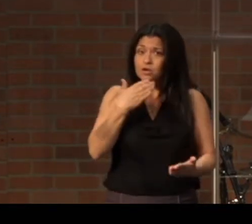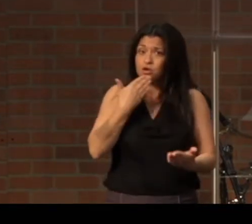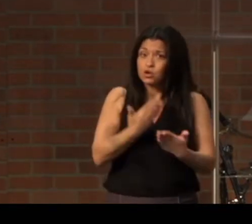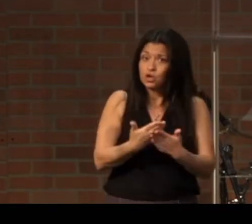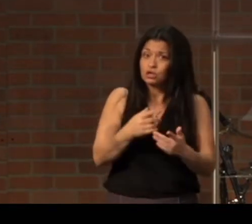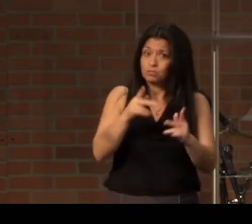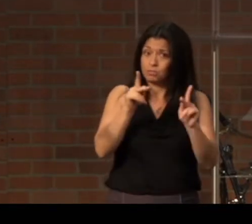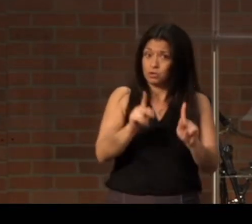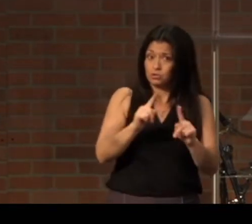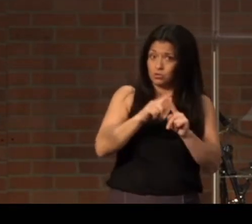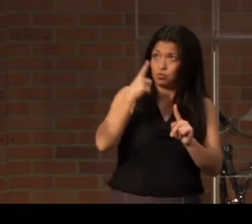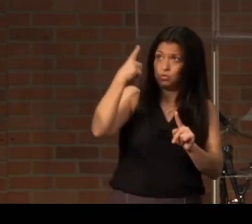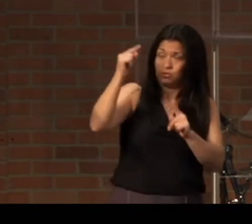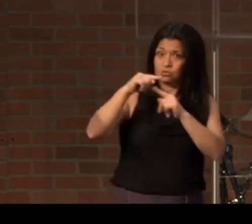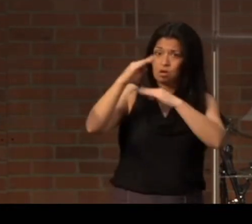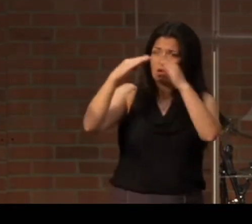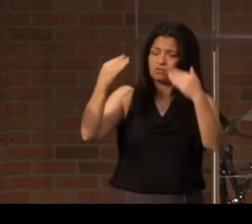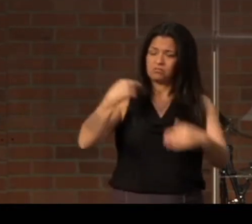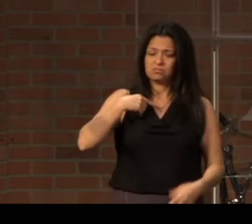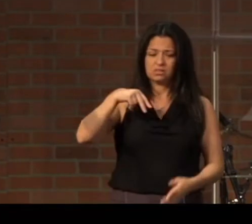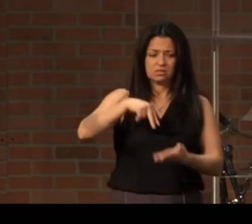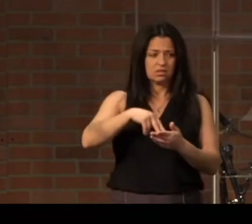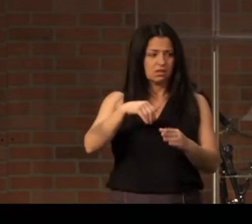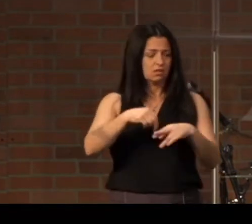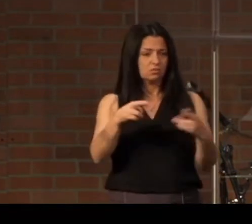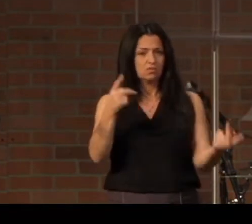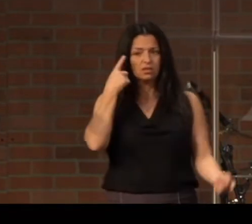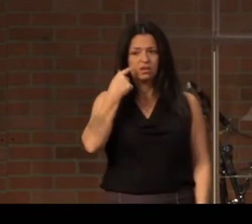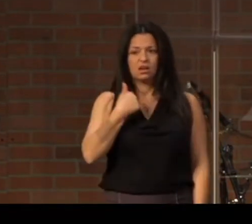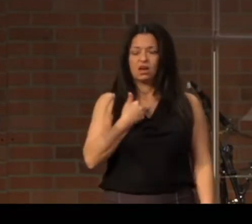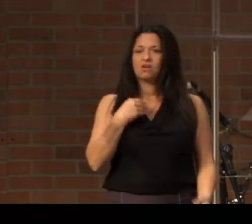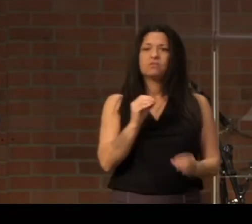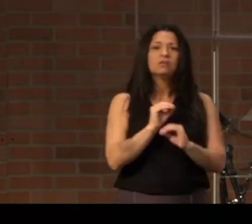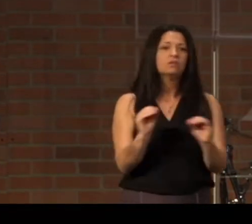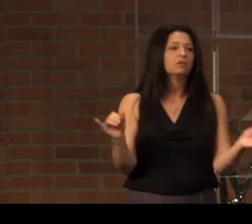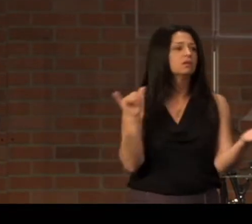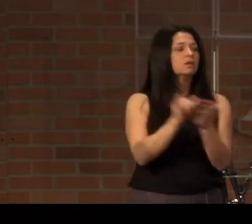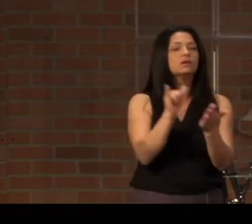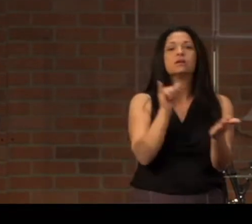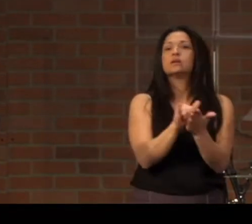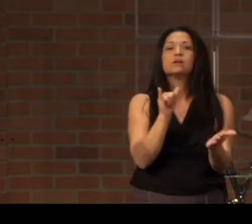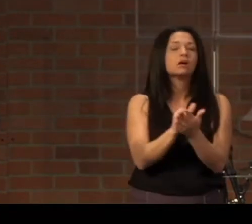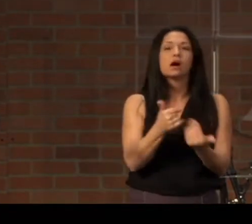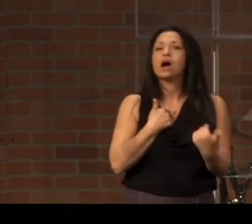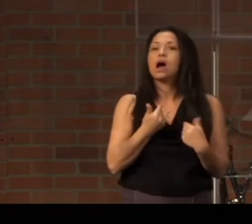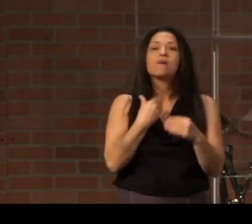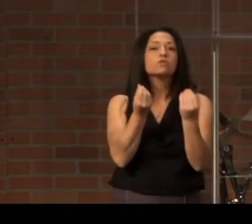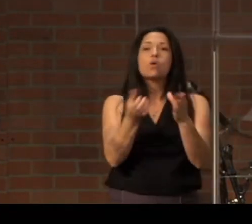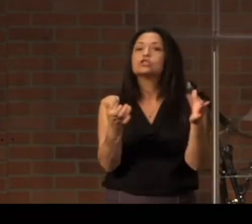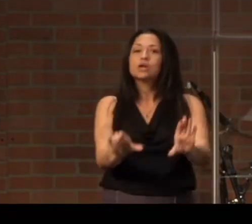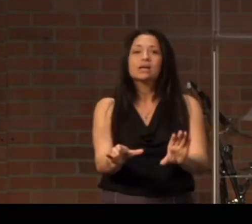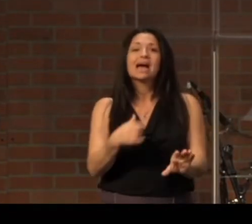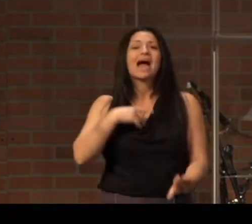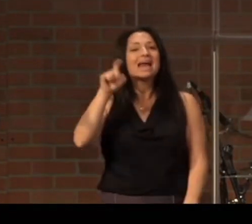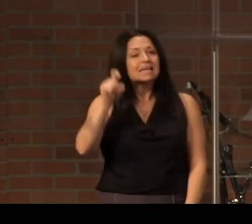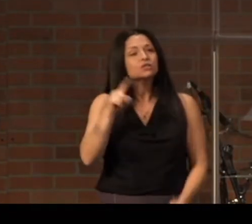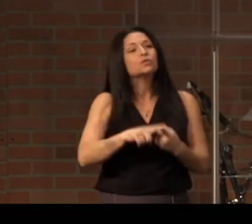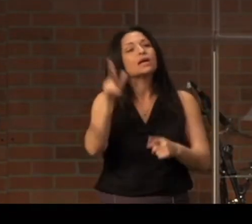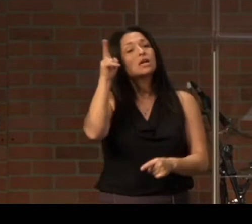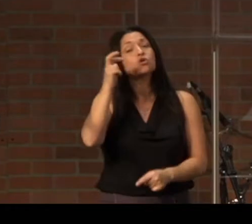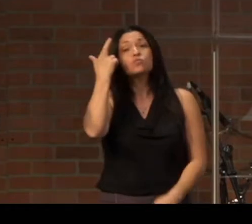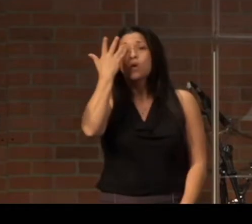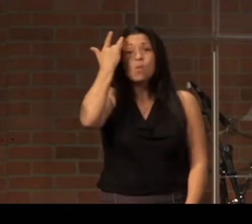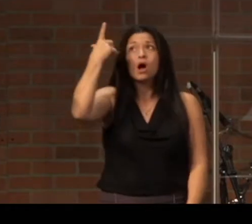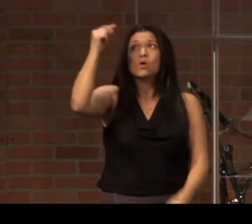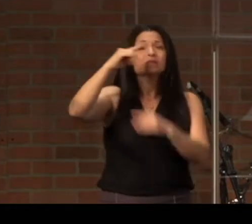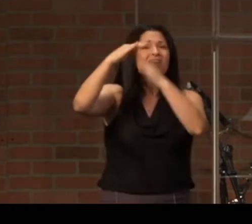I'm sitting in the room thinking, I don't stand a chance. I don't stand a chance. I needed to hear. The reason she was in